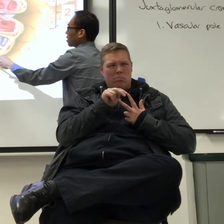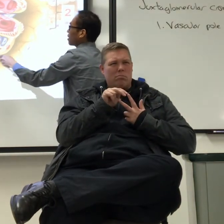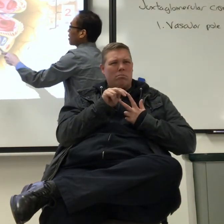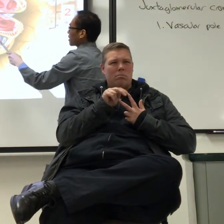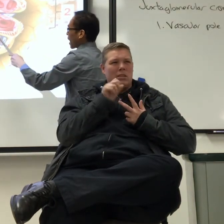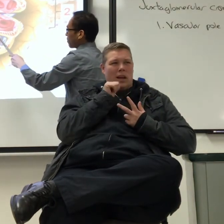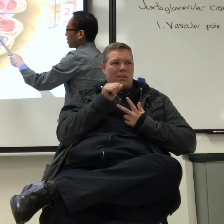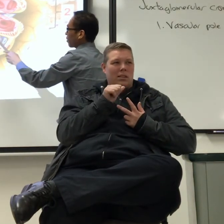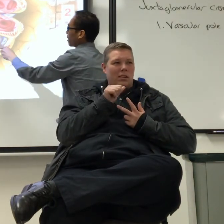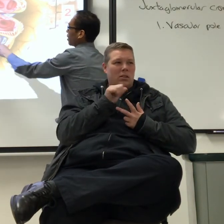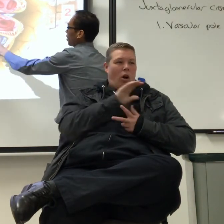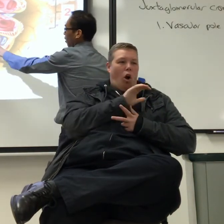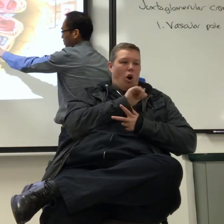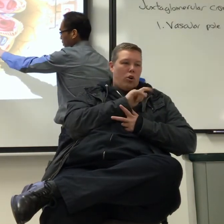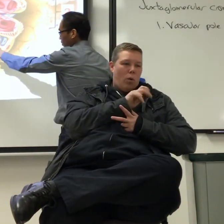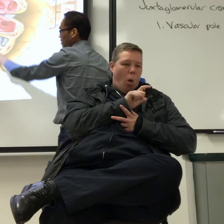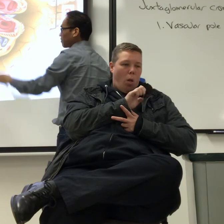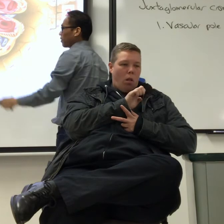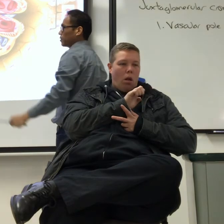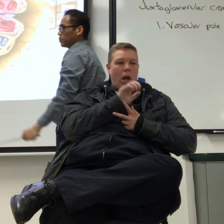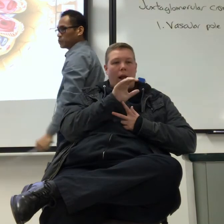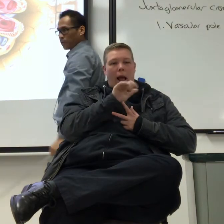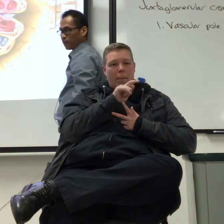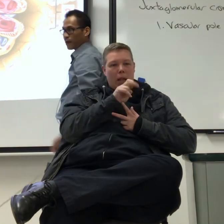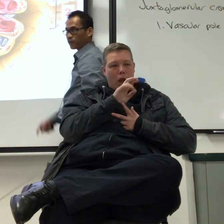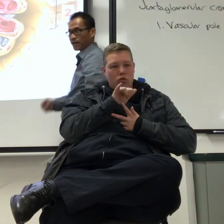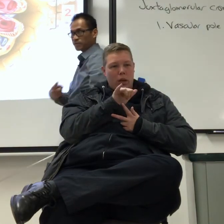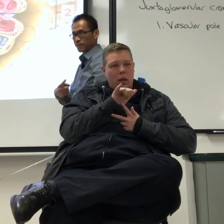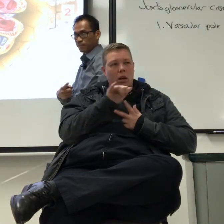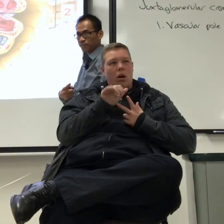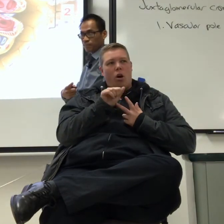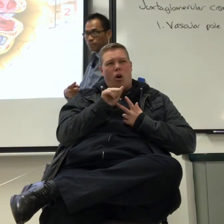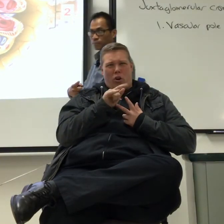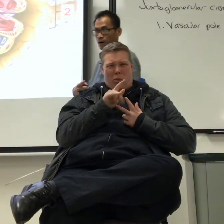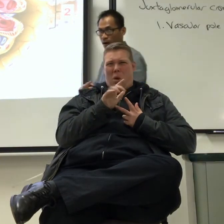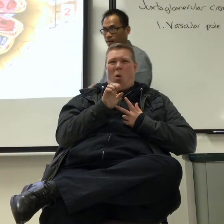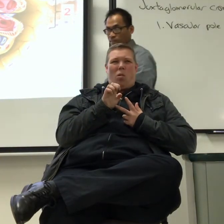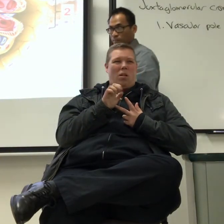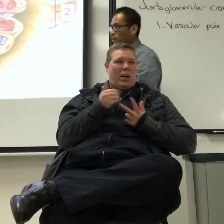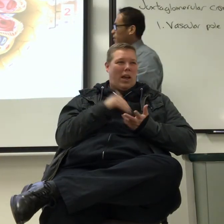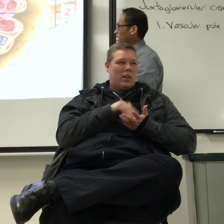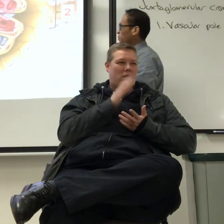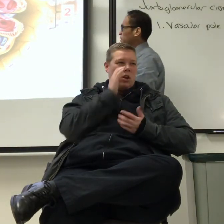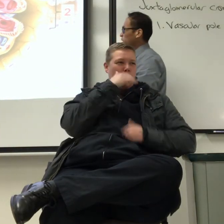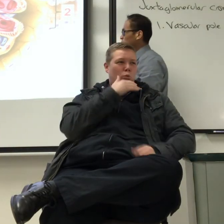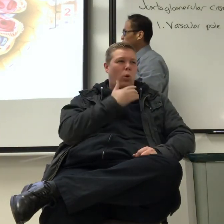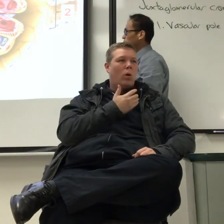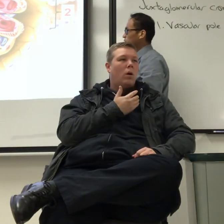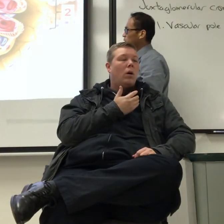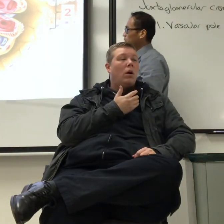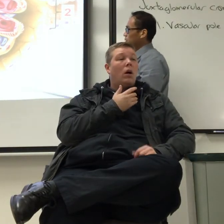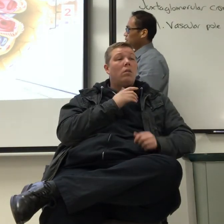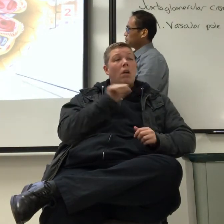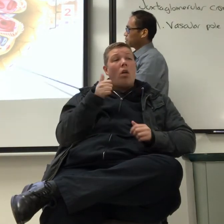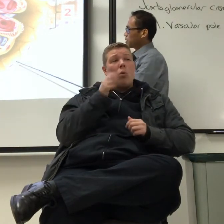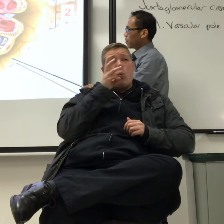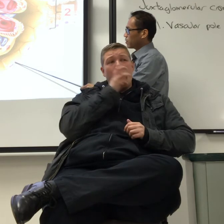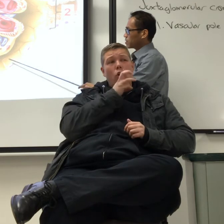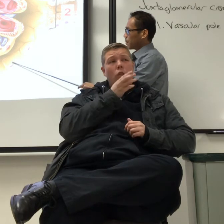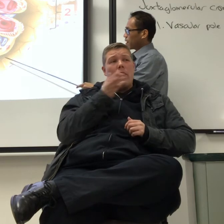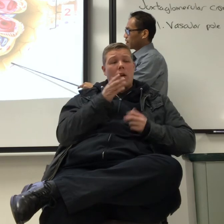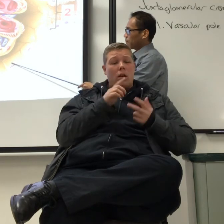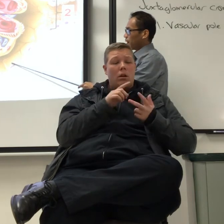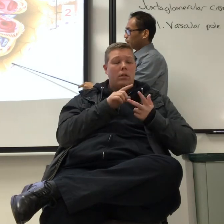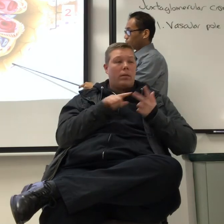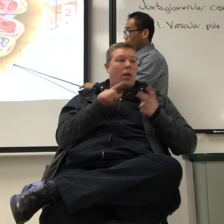arterial, capillary, arterial. That's very unusual, that arrangement. All right. The other thing that's weird is this is the